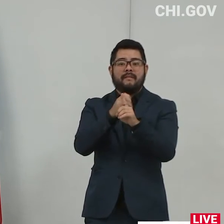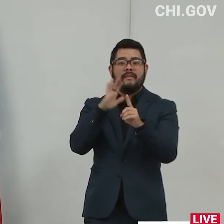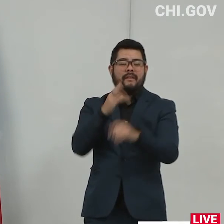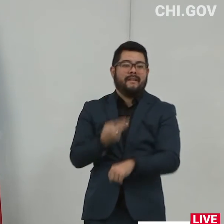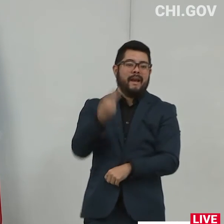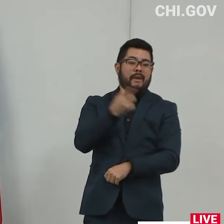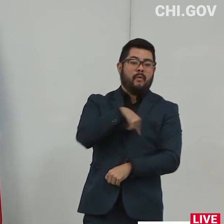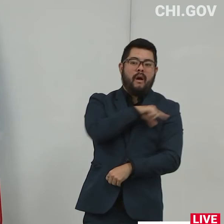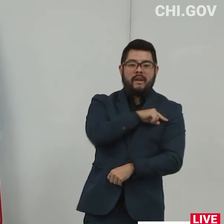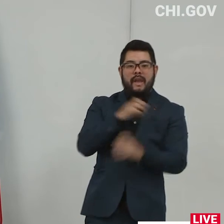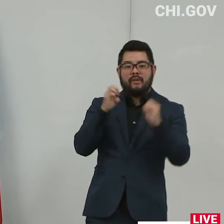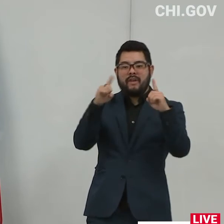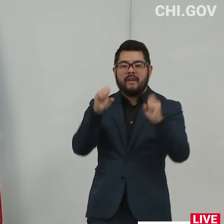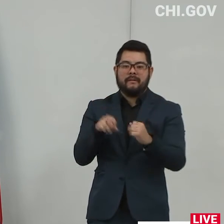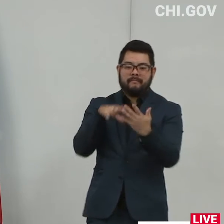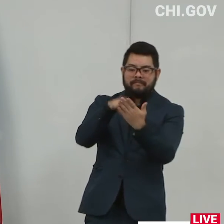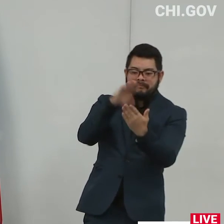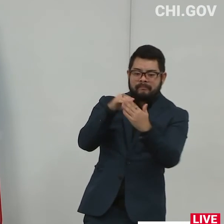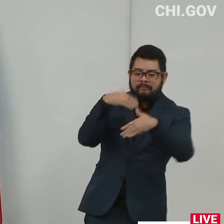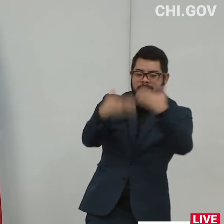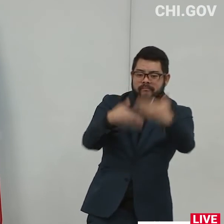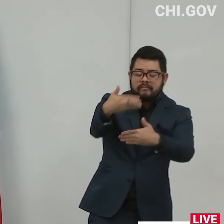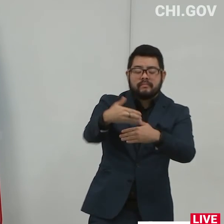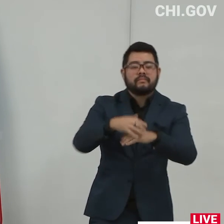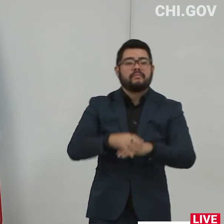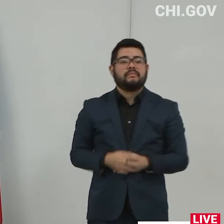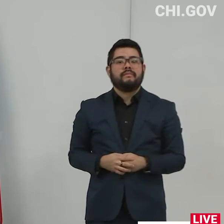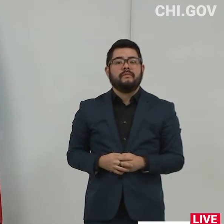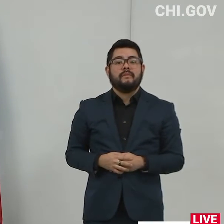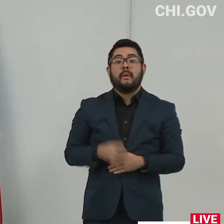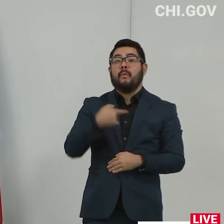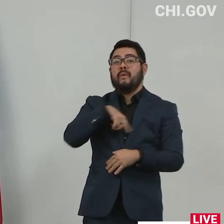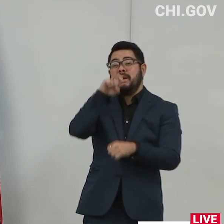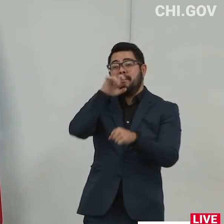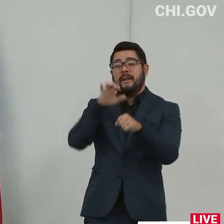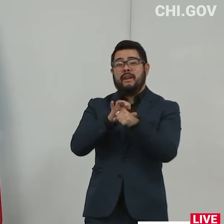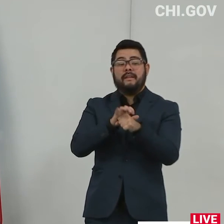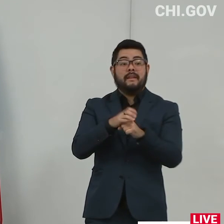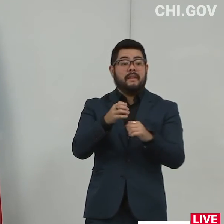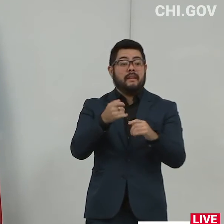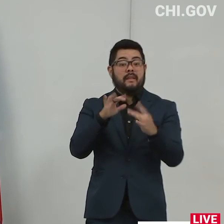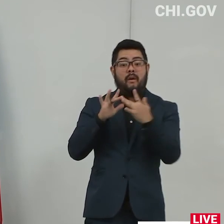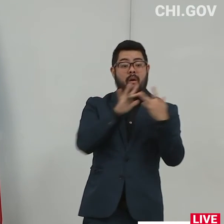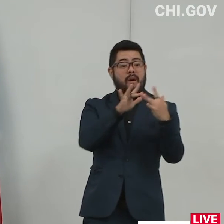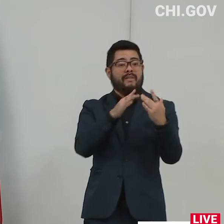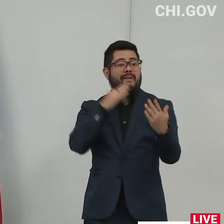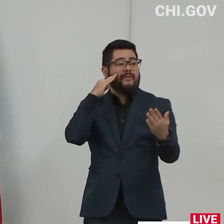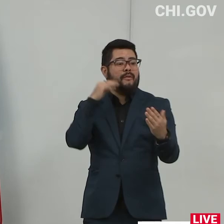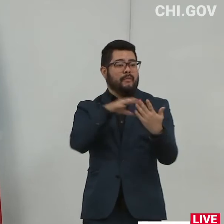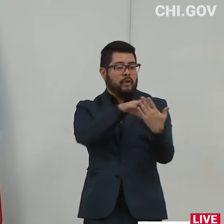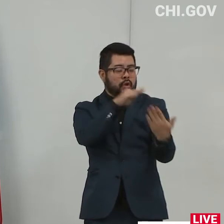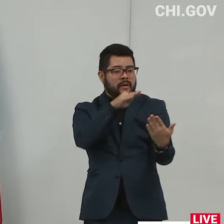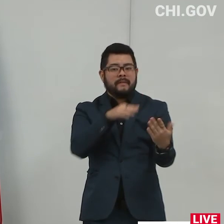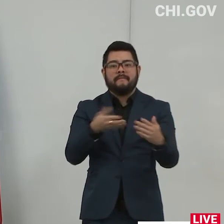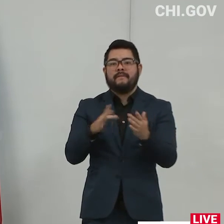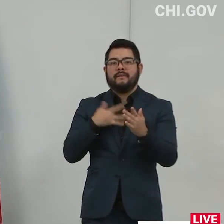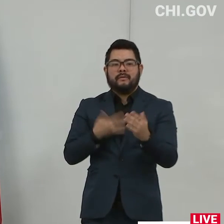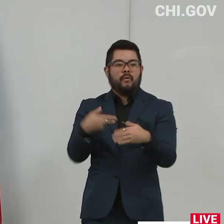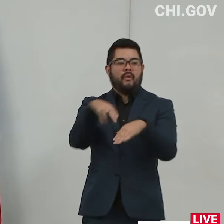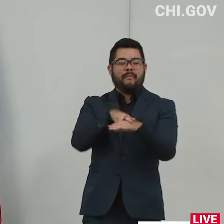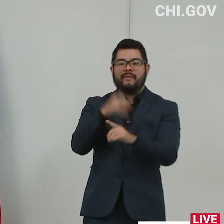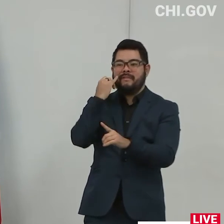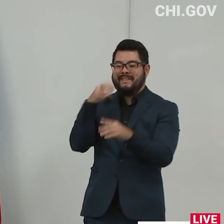high-quality education. We're committed to making sure that learning at home feels as normal as any other school